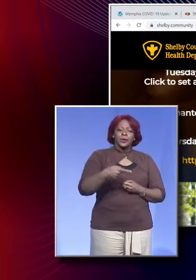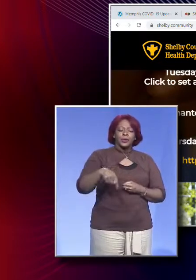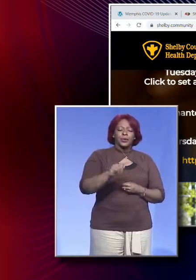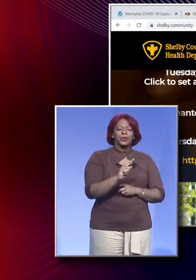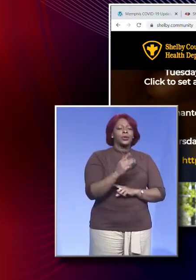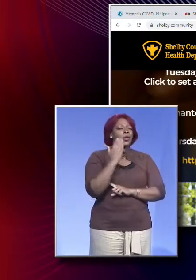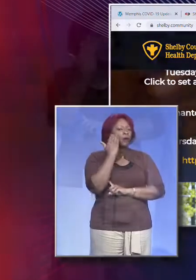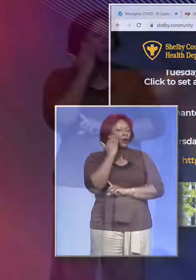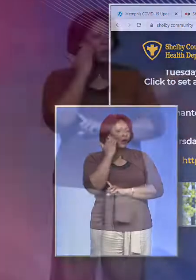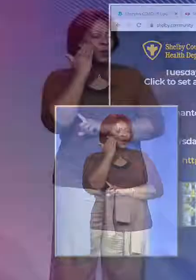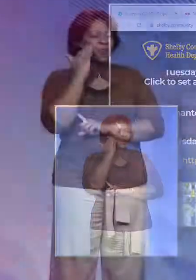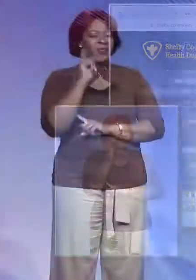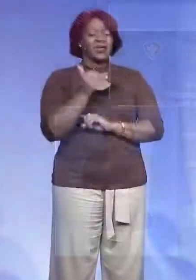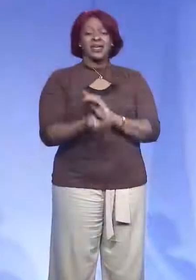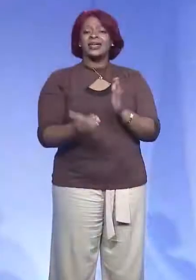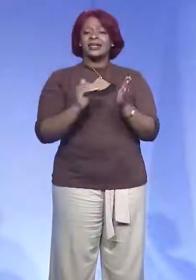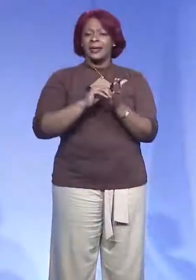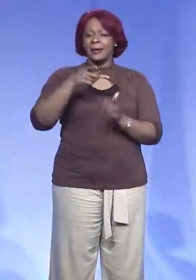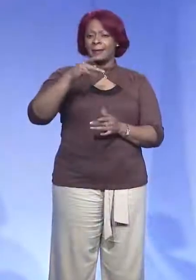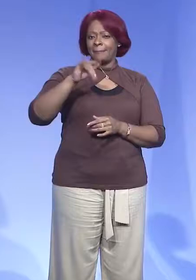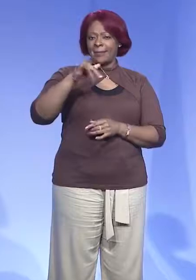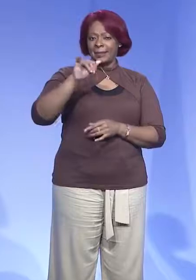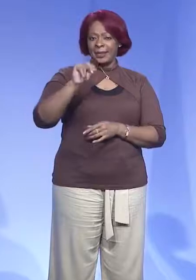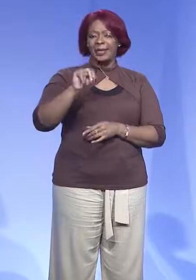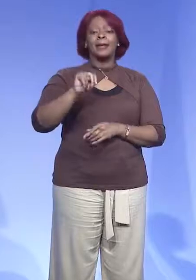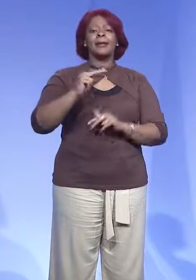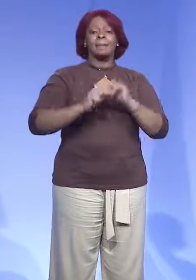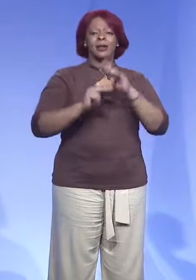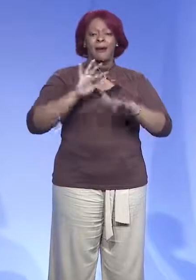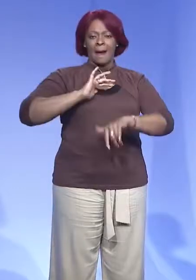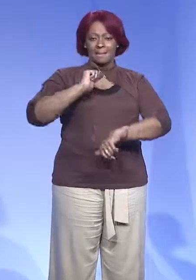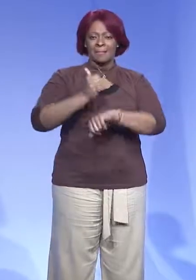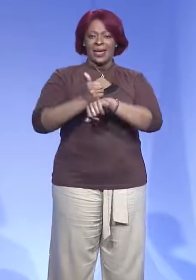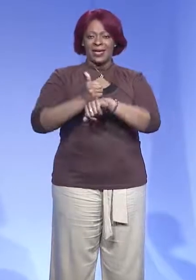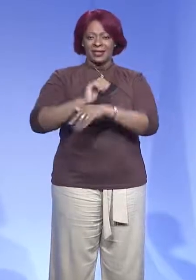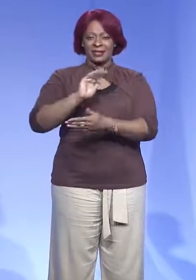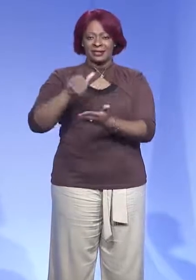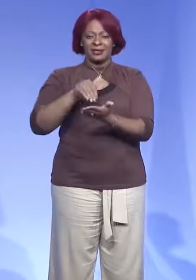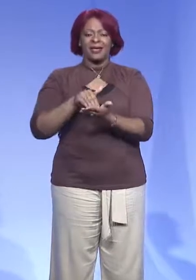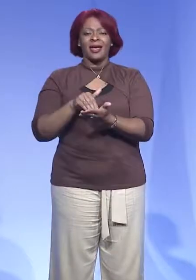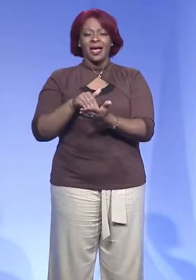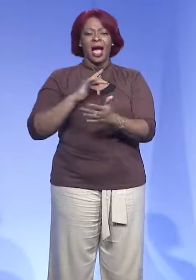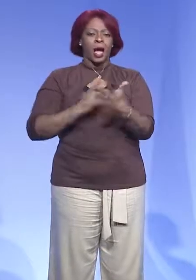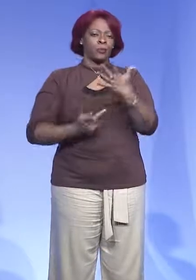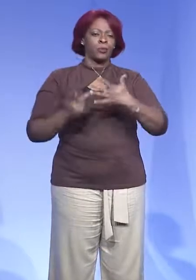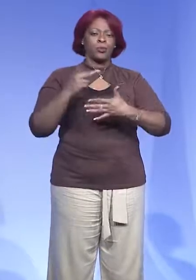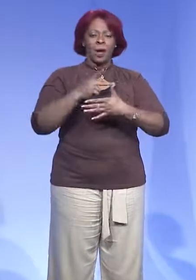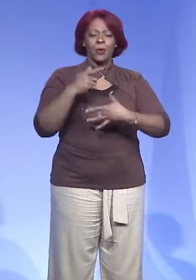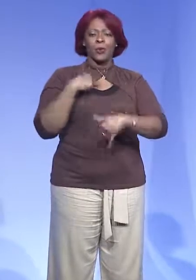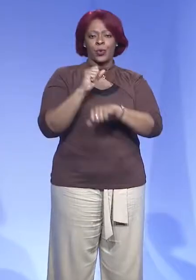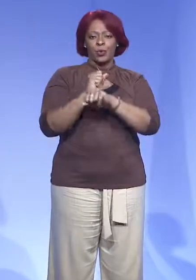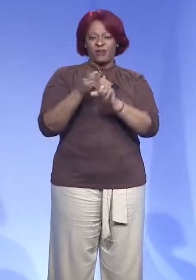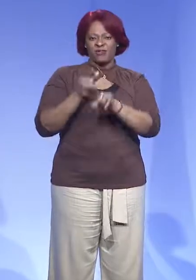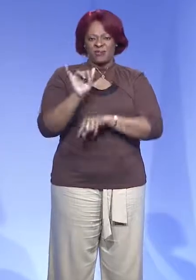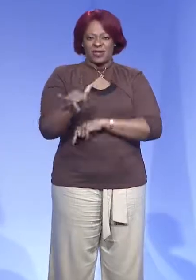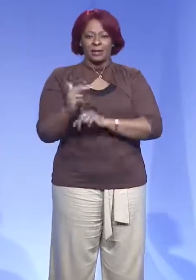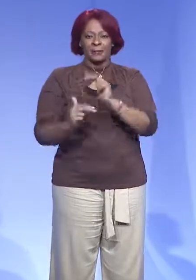be aware that, again, Pipkin is our base site. It's been our primary, is where we're working